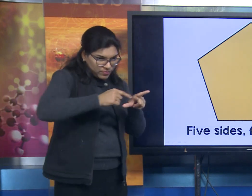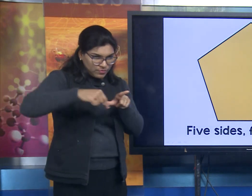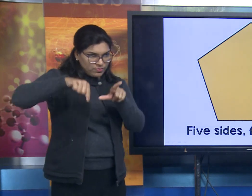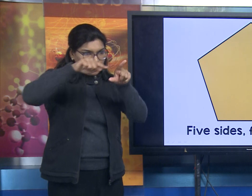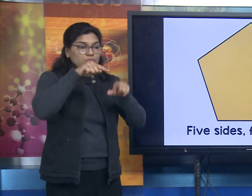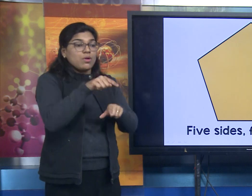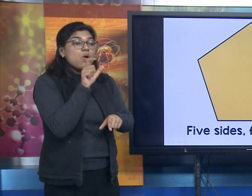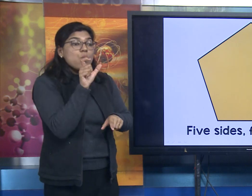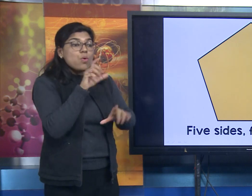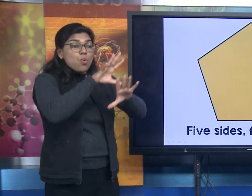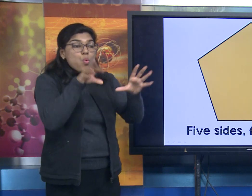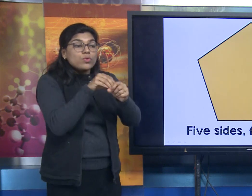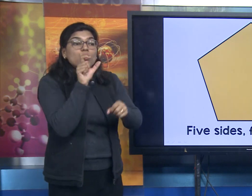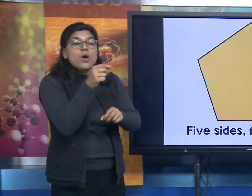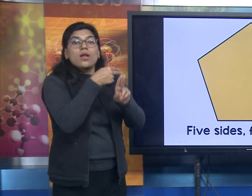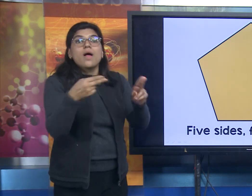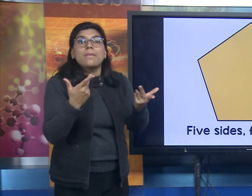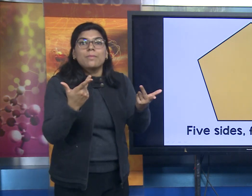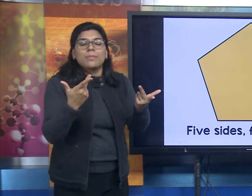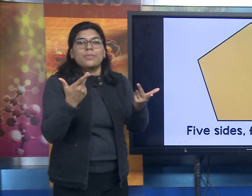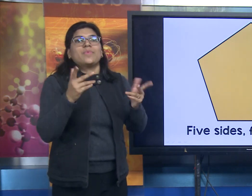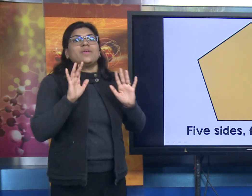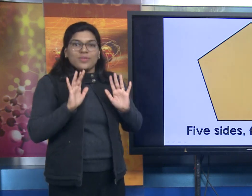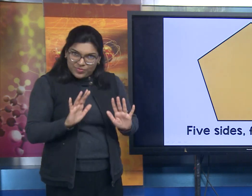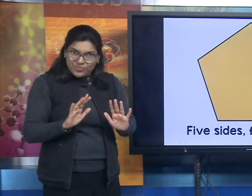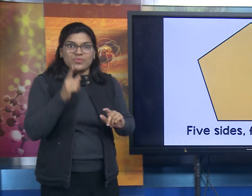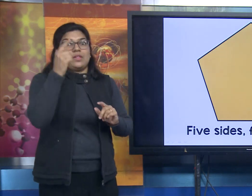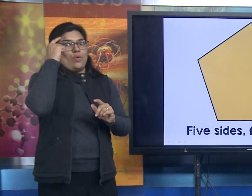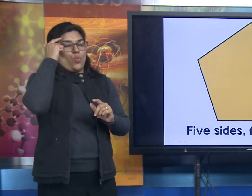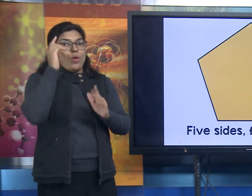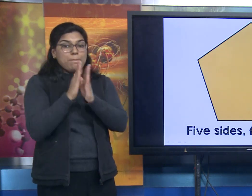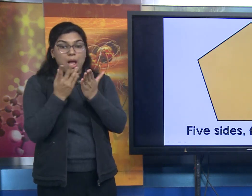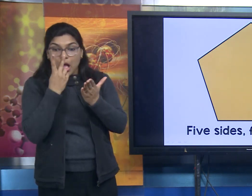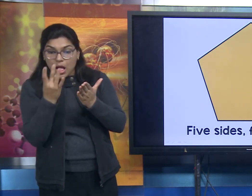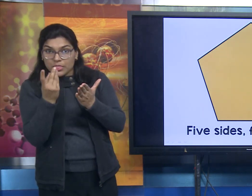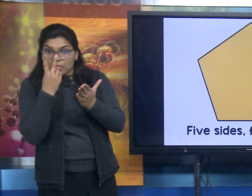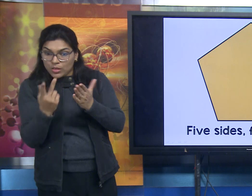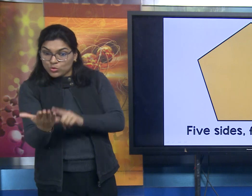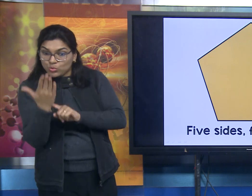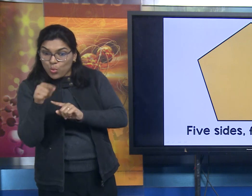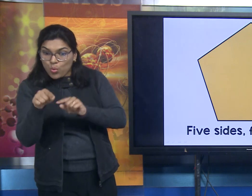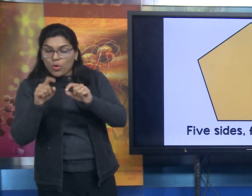there are 5 sides, then that image would be called as,